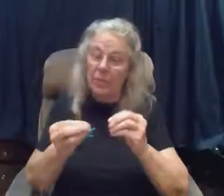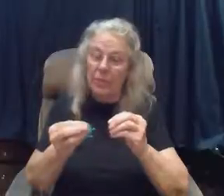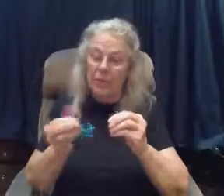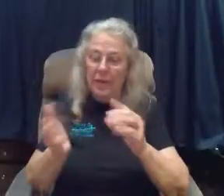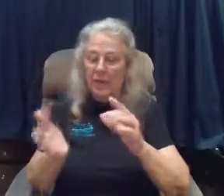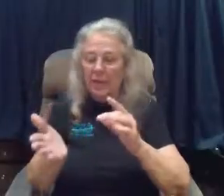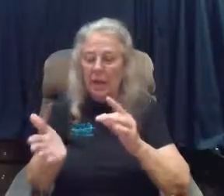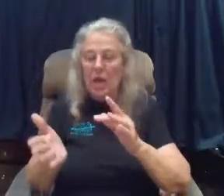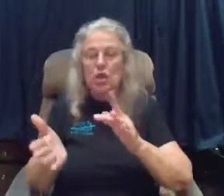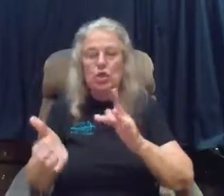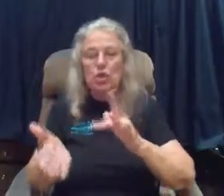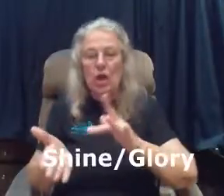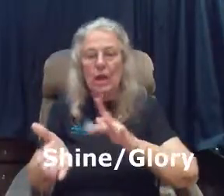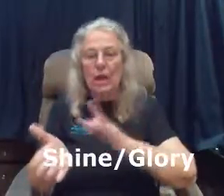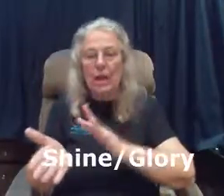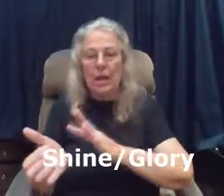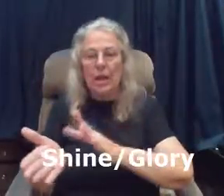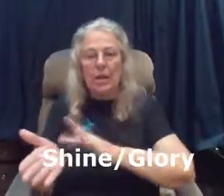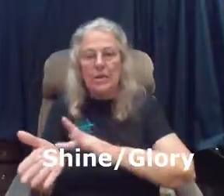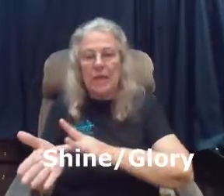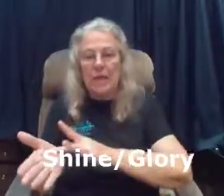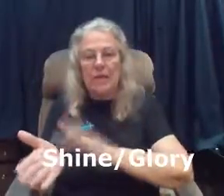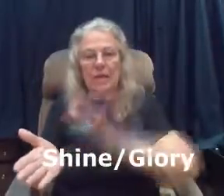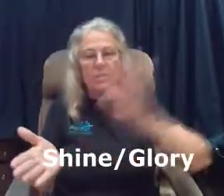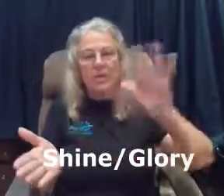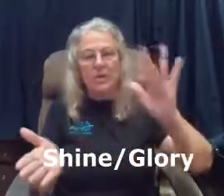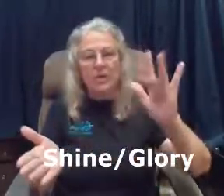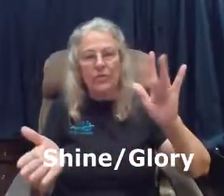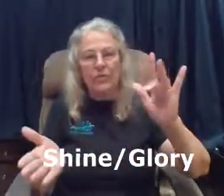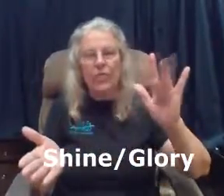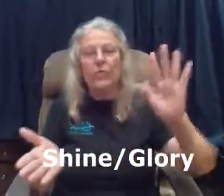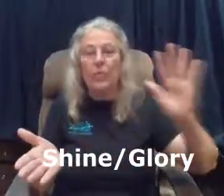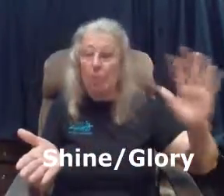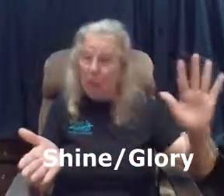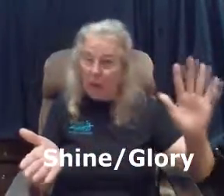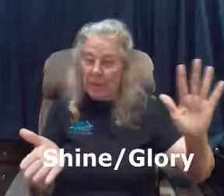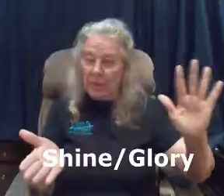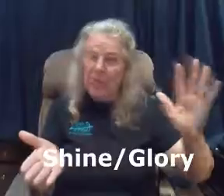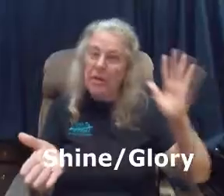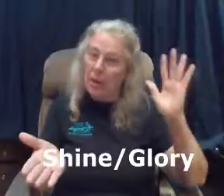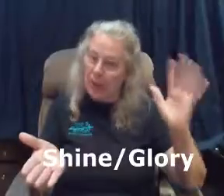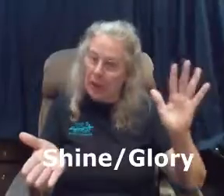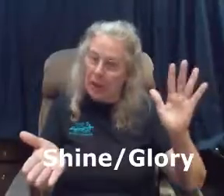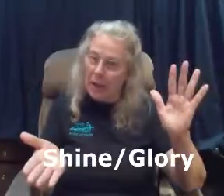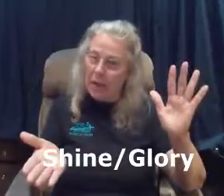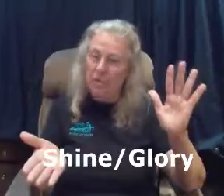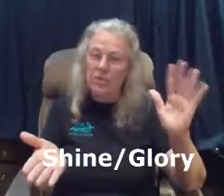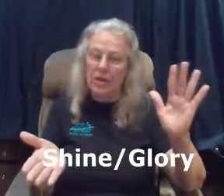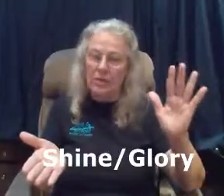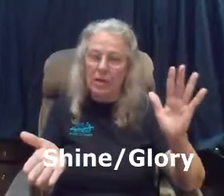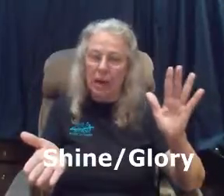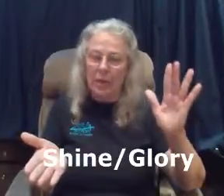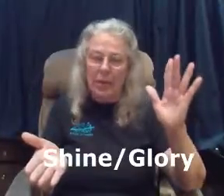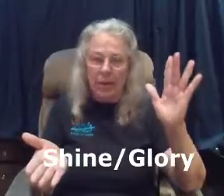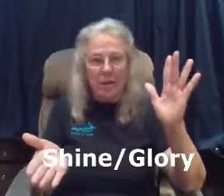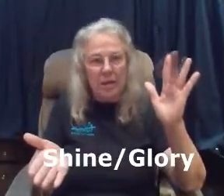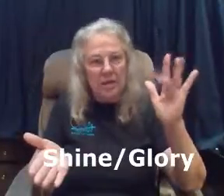similarly. Shining, take the center finger from your dominant hand. I'm right-handed, so that's my dominant hand.